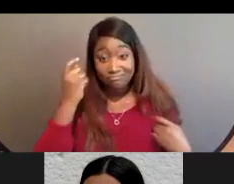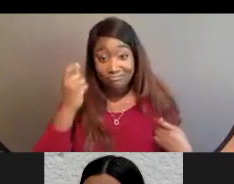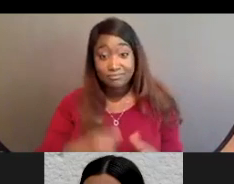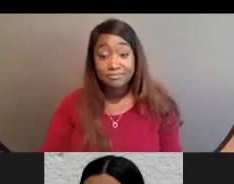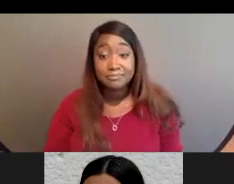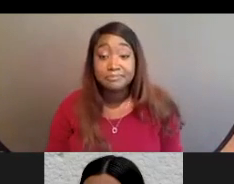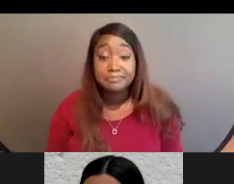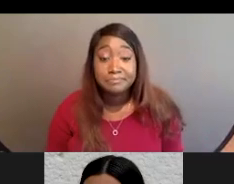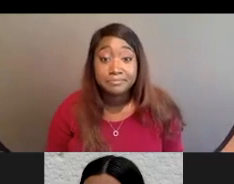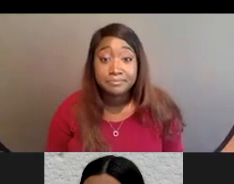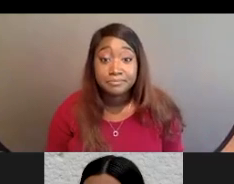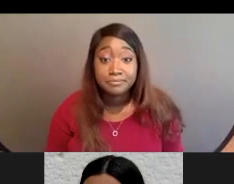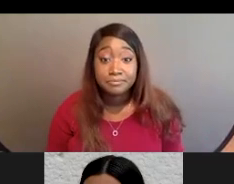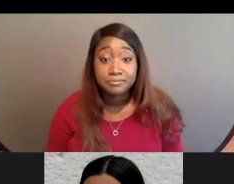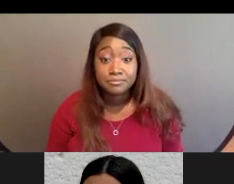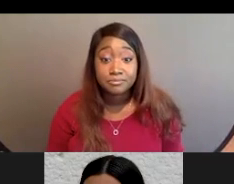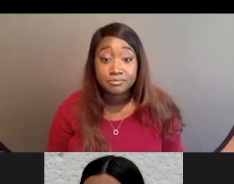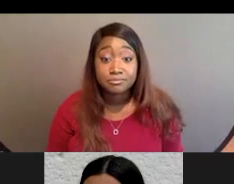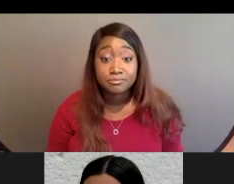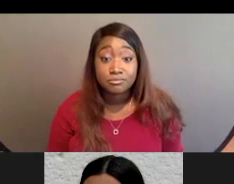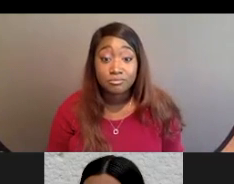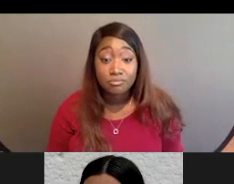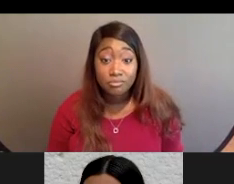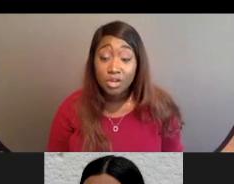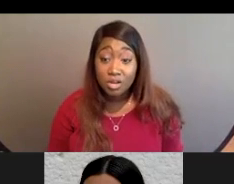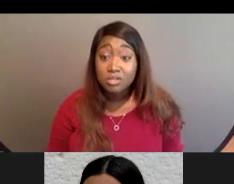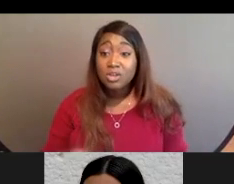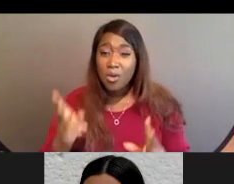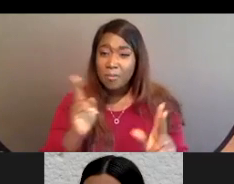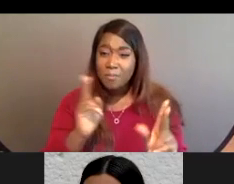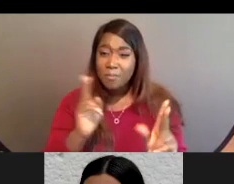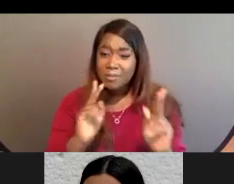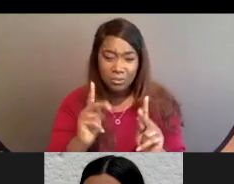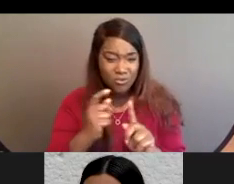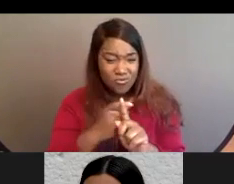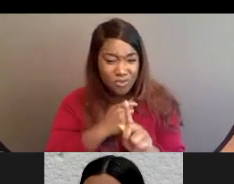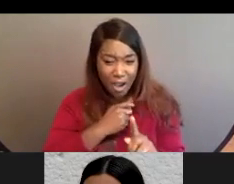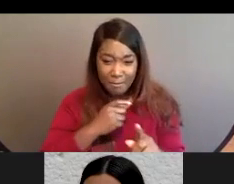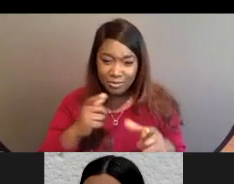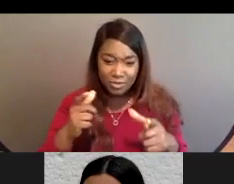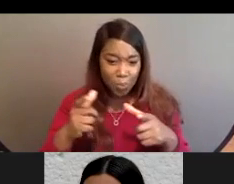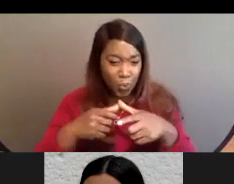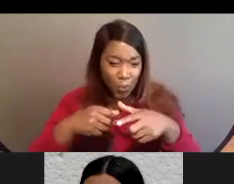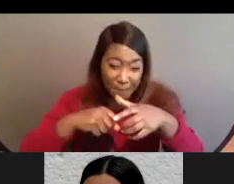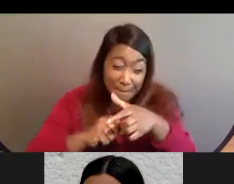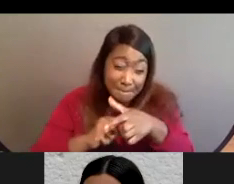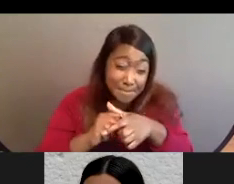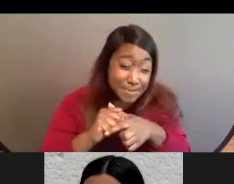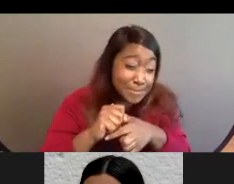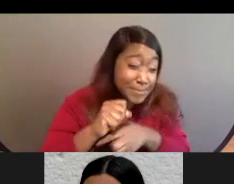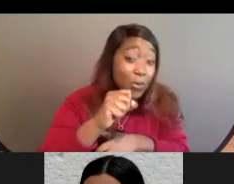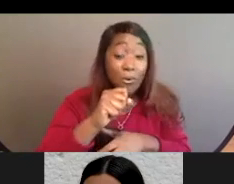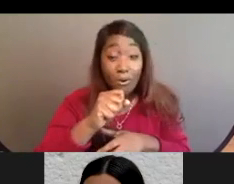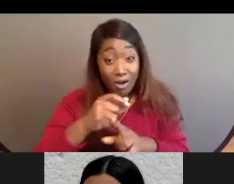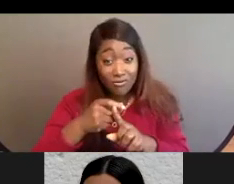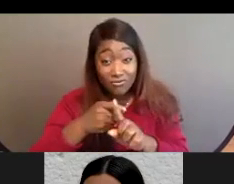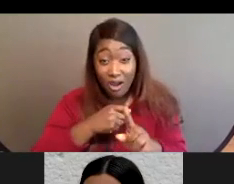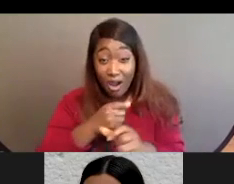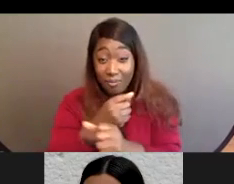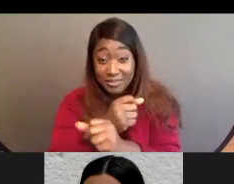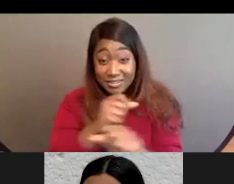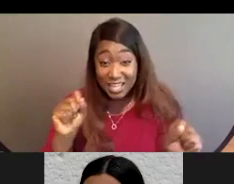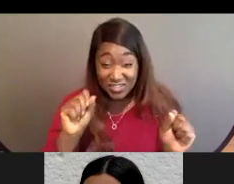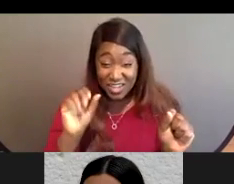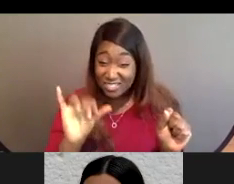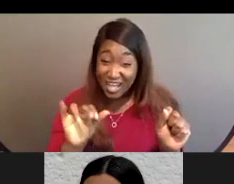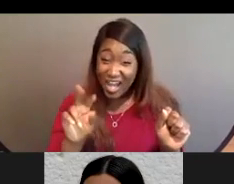That us being born out of the womb of safety and that violent change that comes through